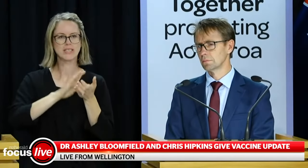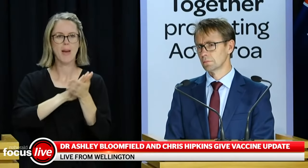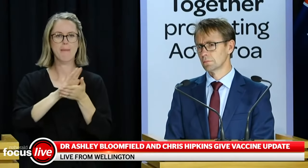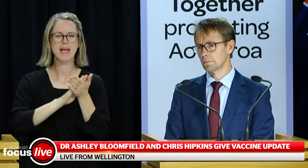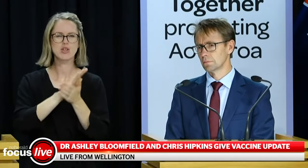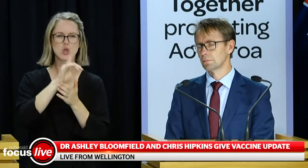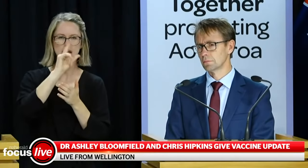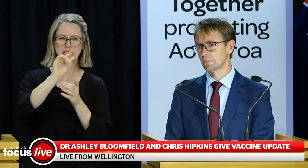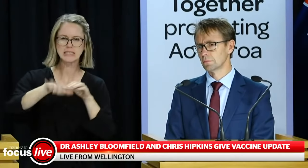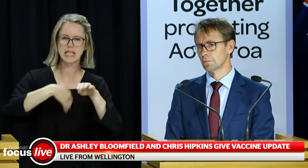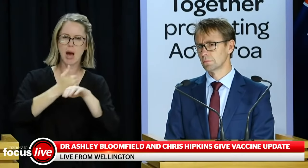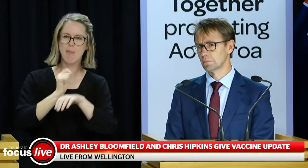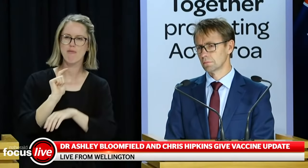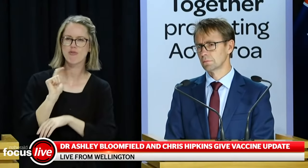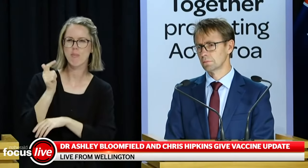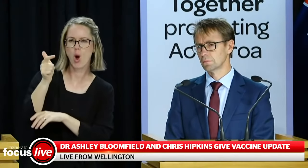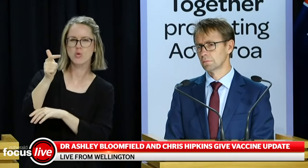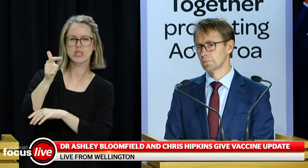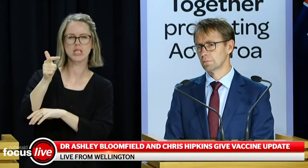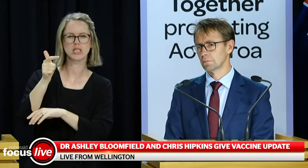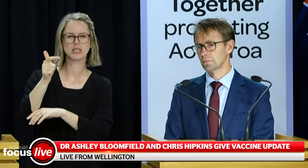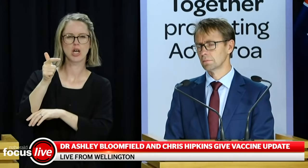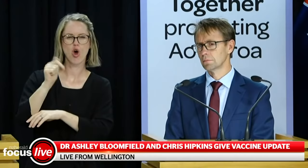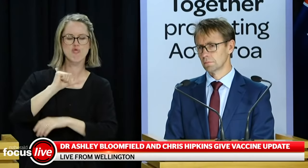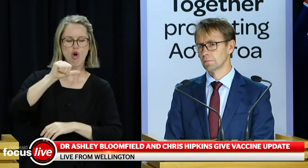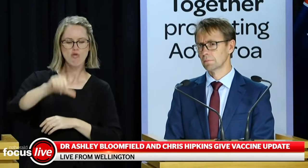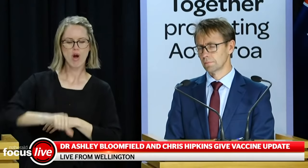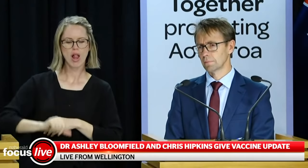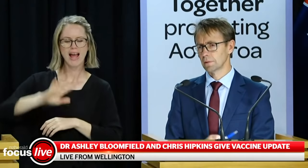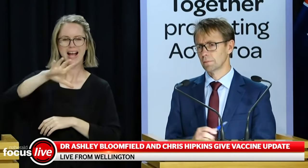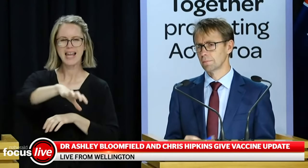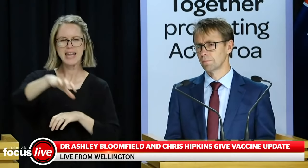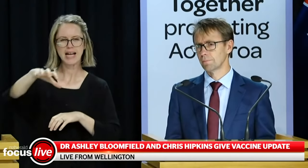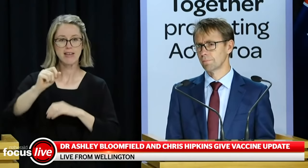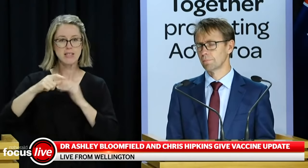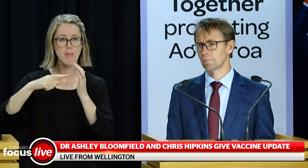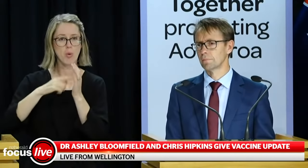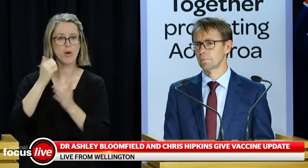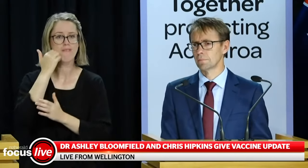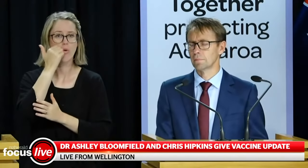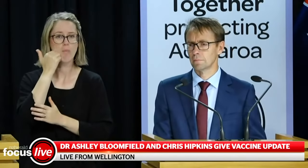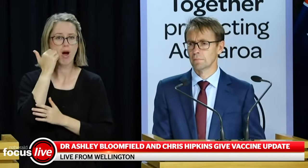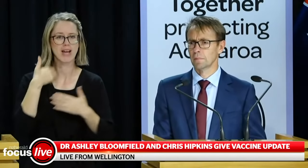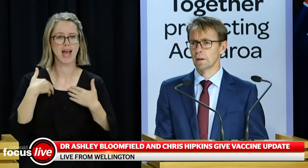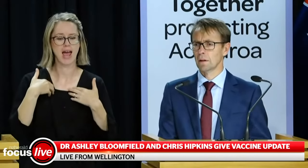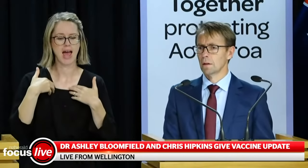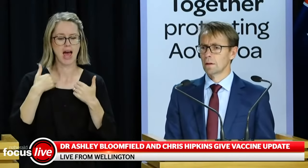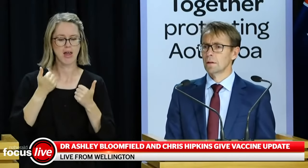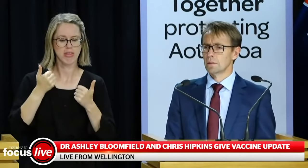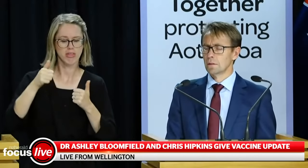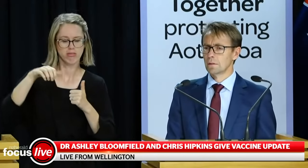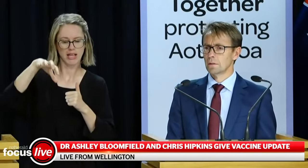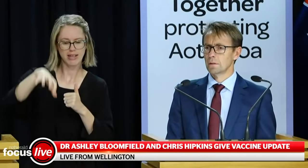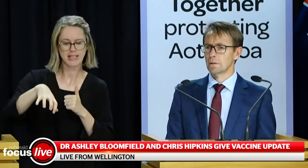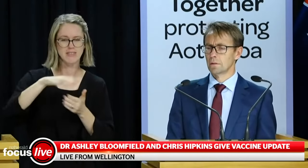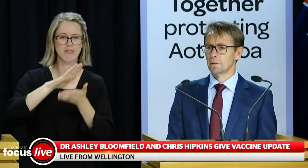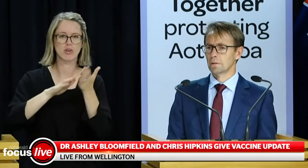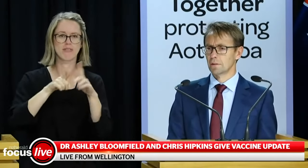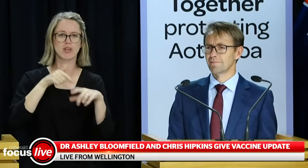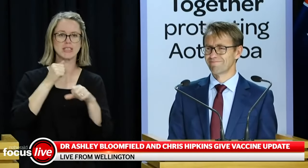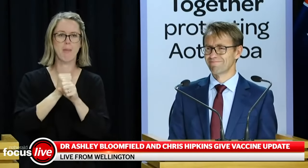remote clinics? That's particularly important for Māori health providers who are trying to get kaumatua and Māori with